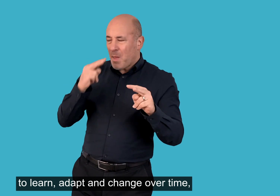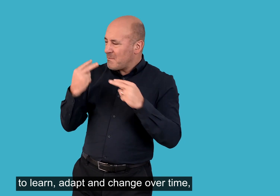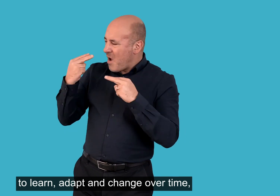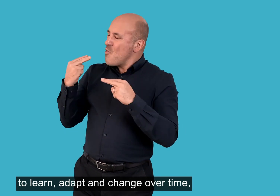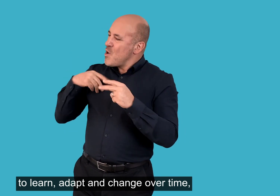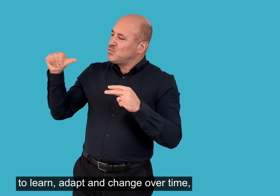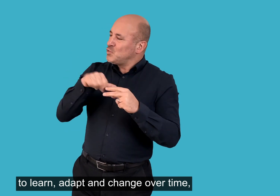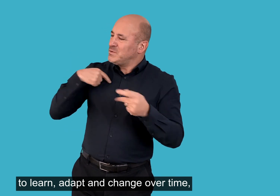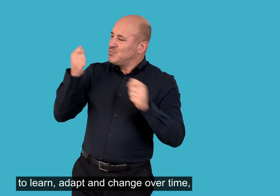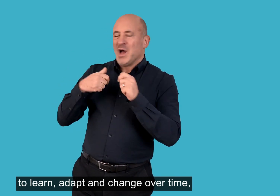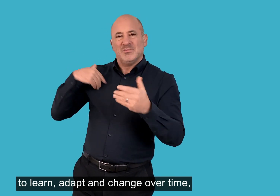time,